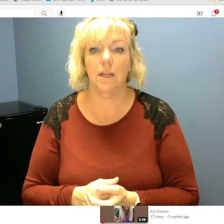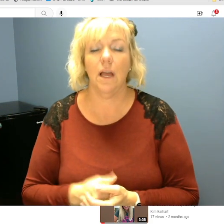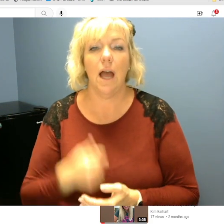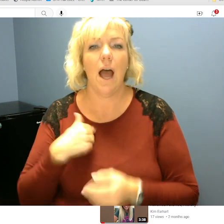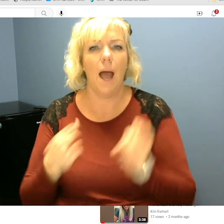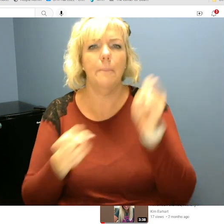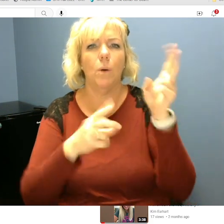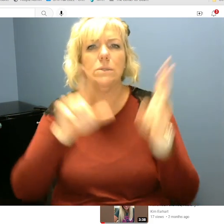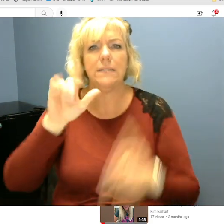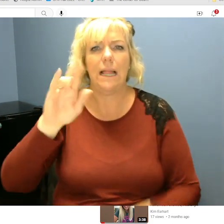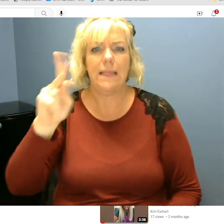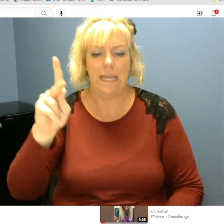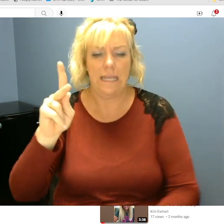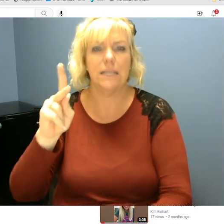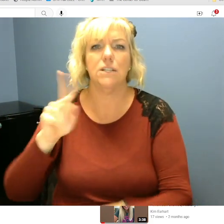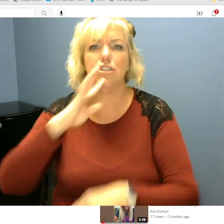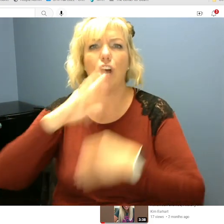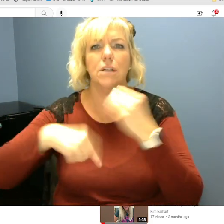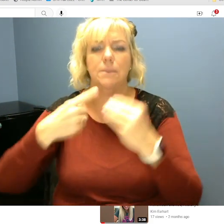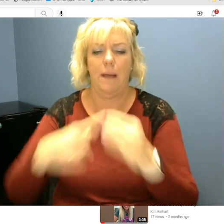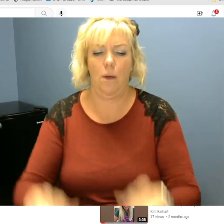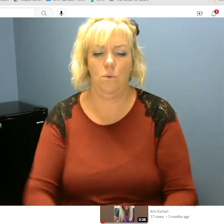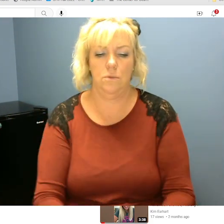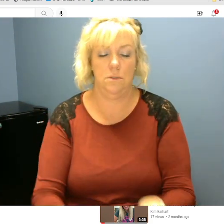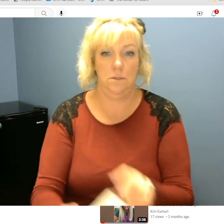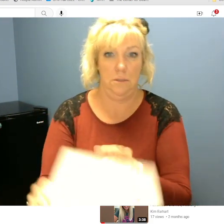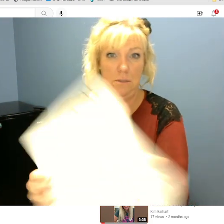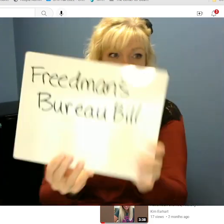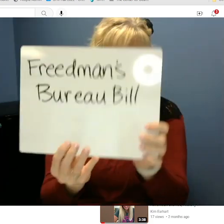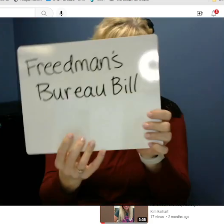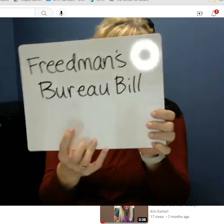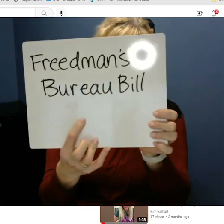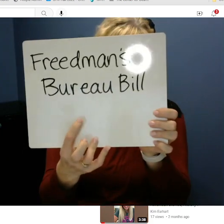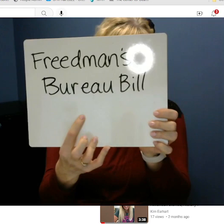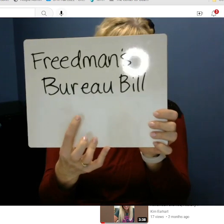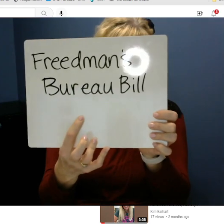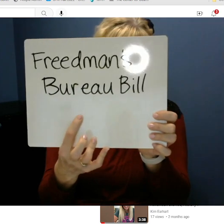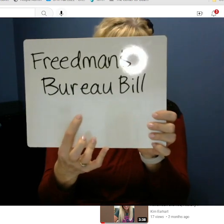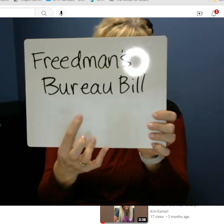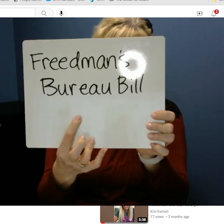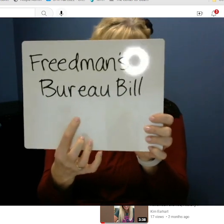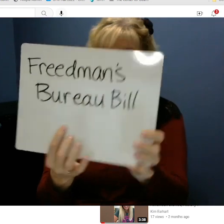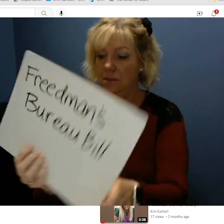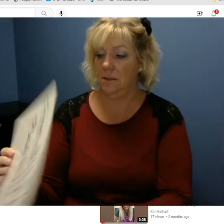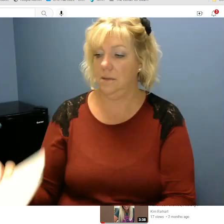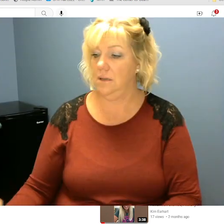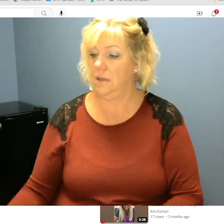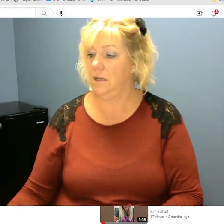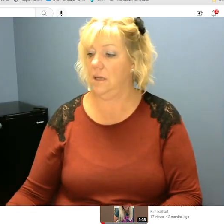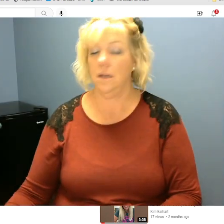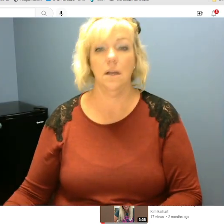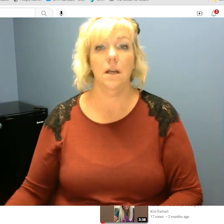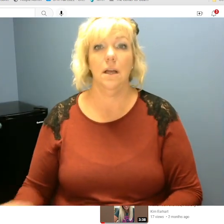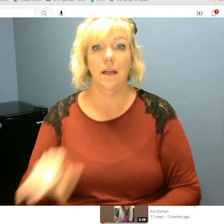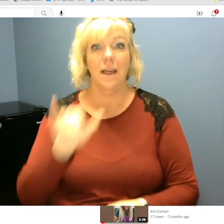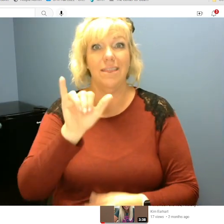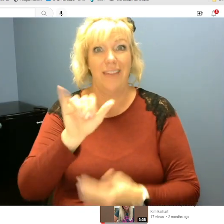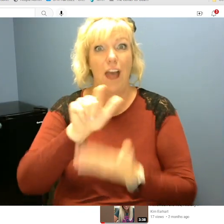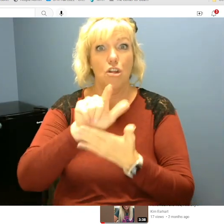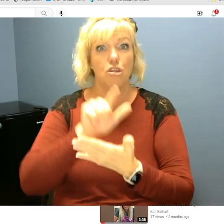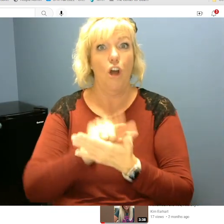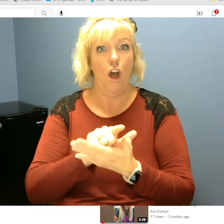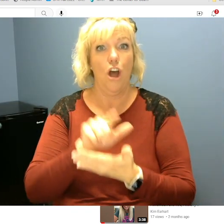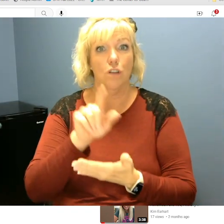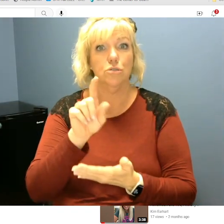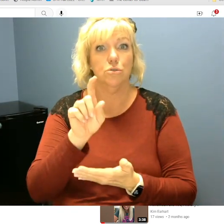mentions the Freedmen's Bureau bill, and I have that on your outline too. The Freedmen's Bureau bill was a bill that was supposed to like ease